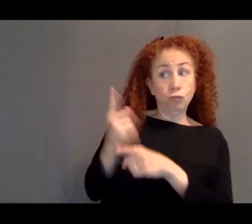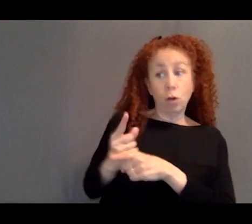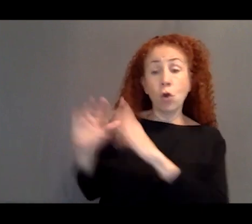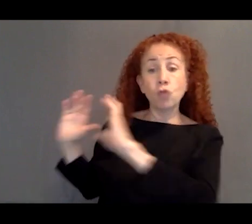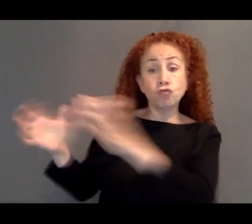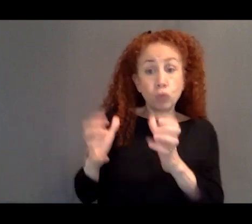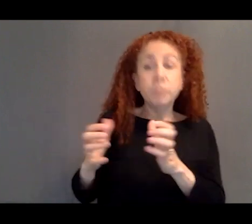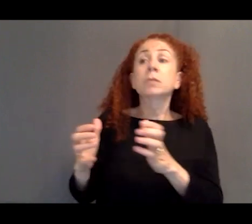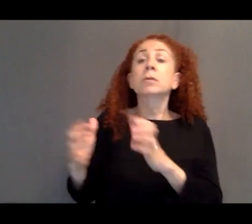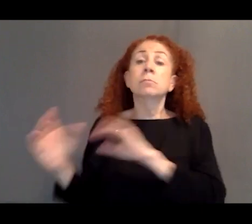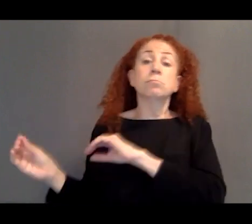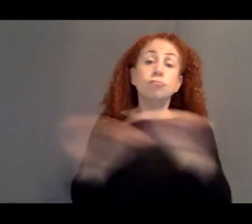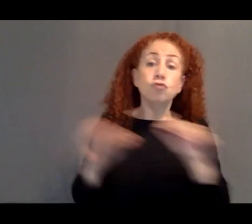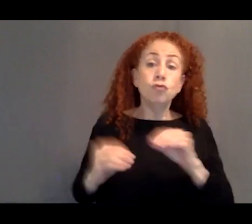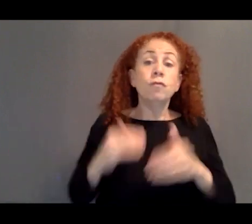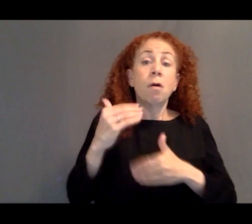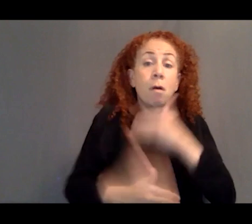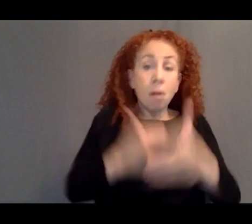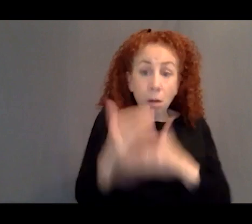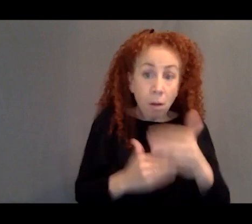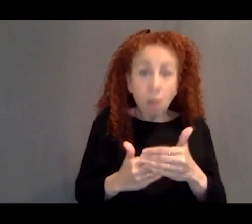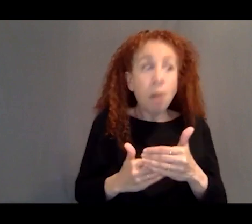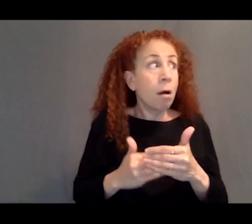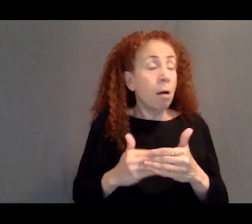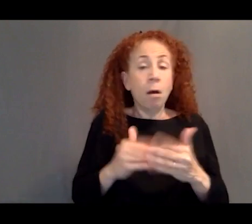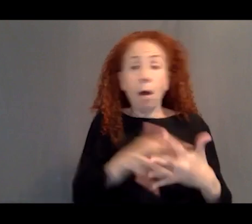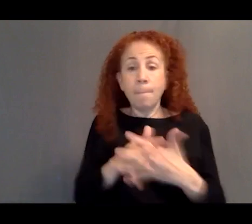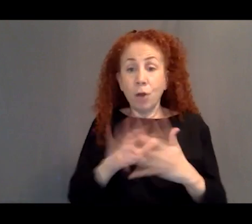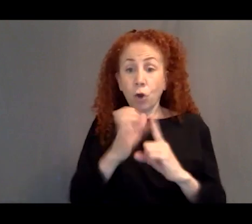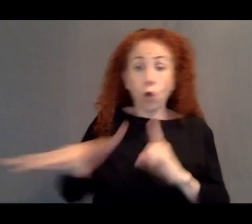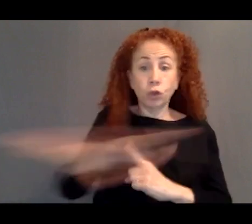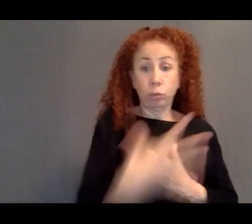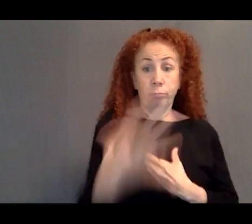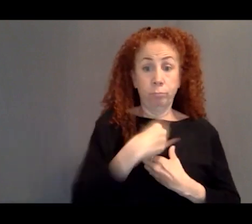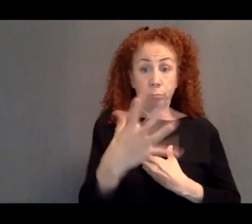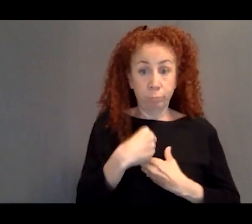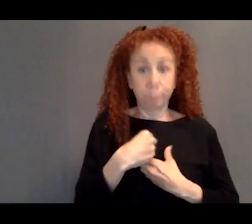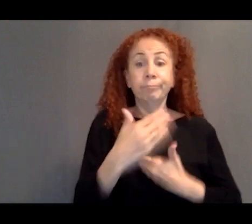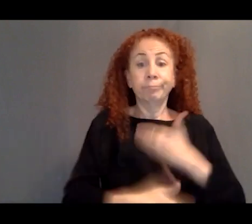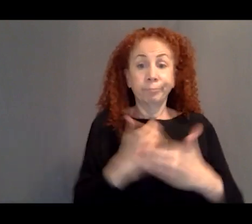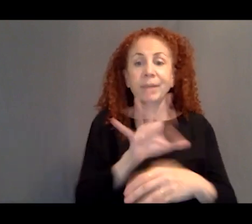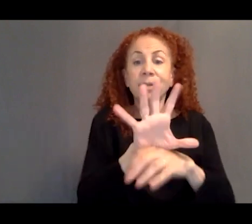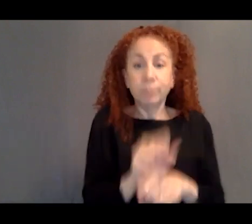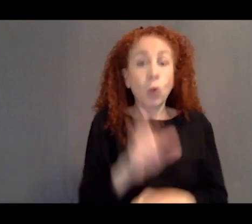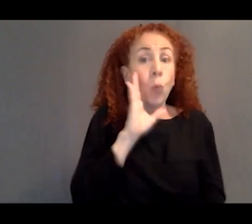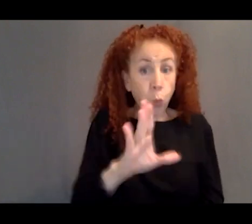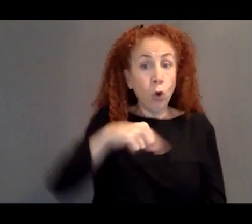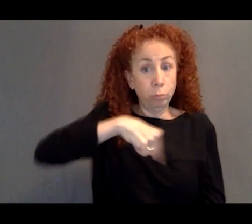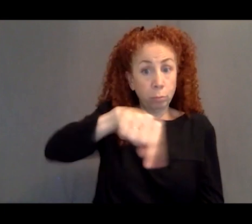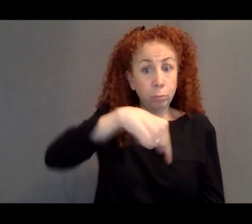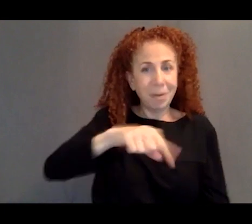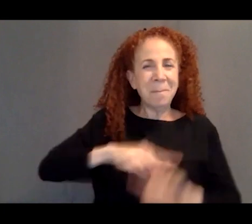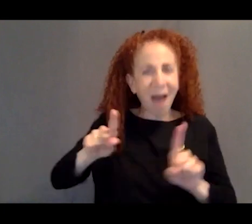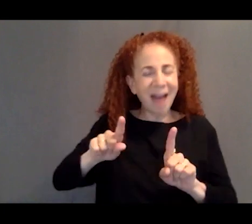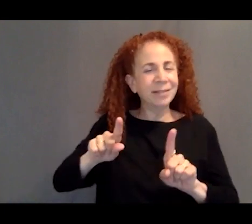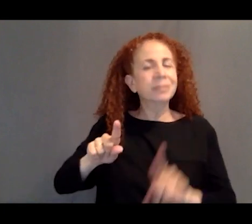eventually acculturate and achieve what they were calling structural assimilation. But however, with the caveat